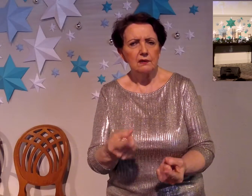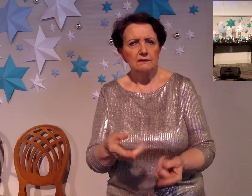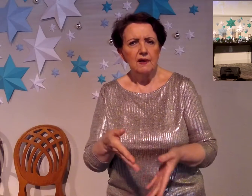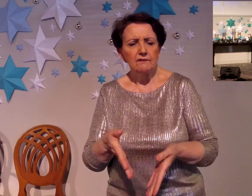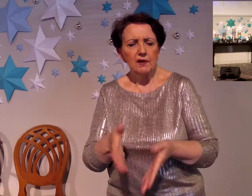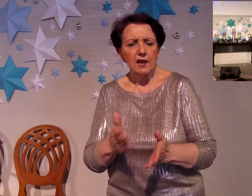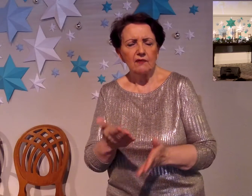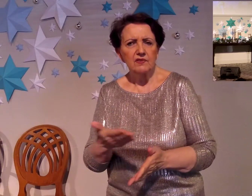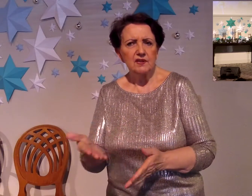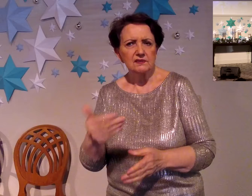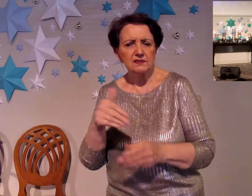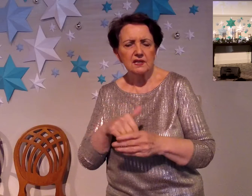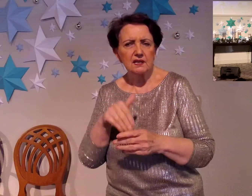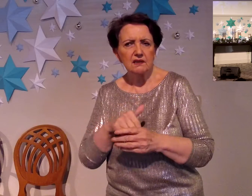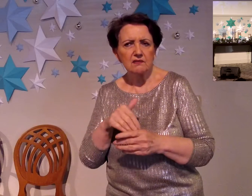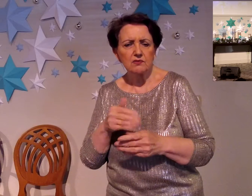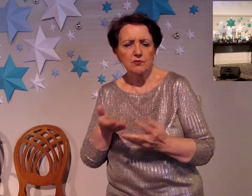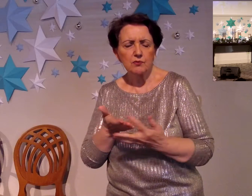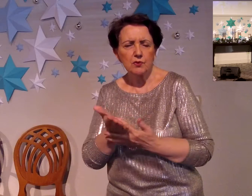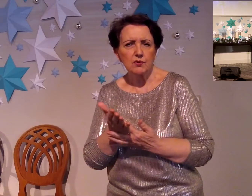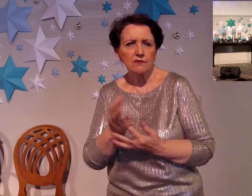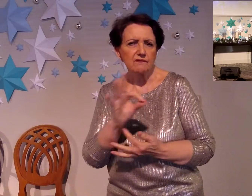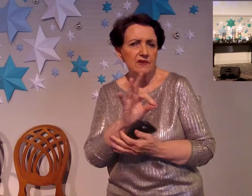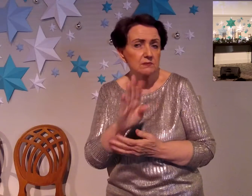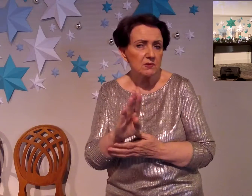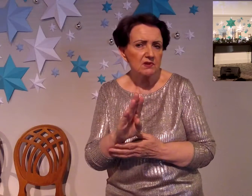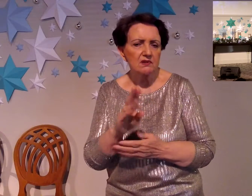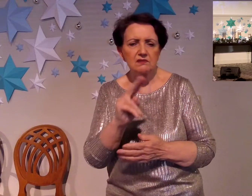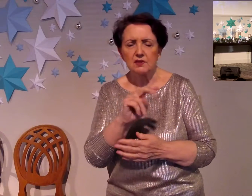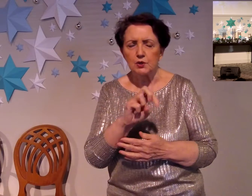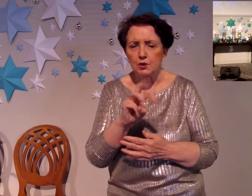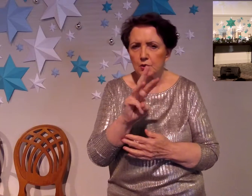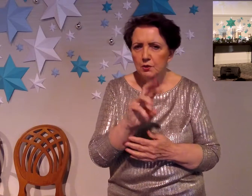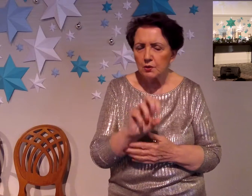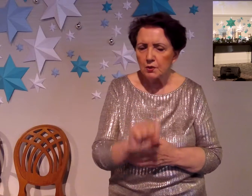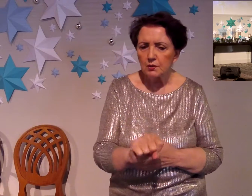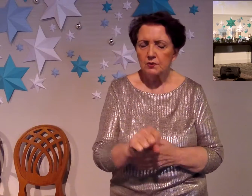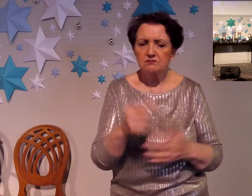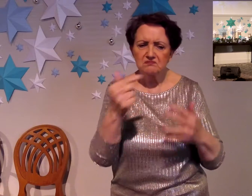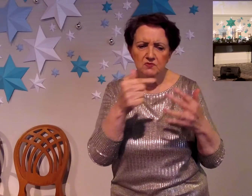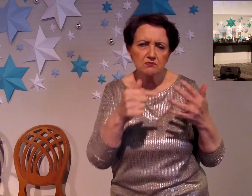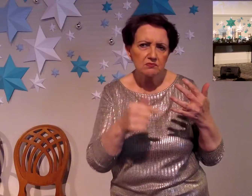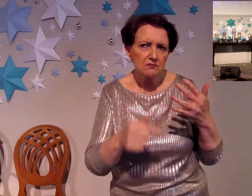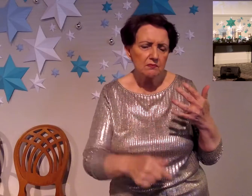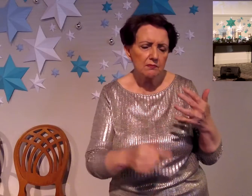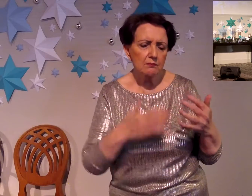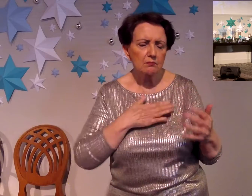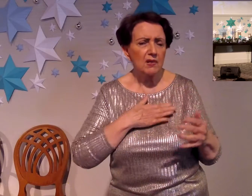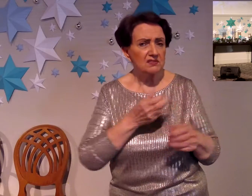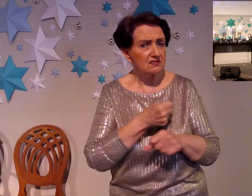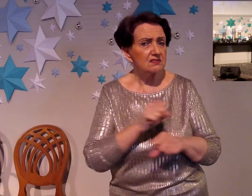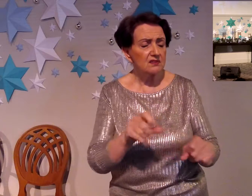through Facebook and news and different things like that my sanctuary,